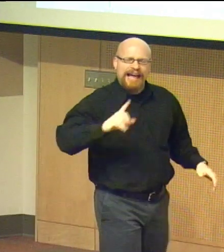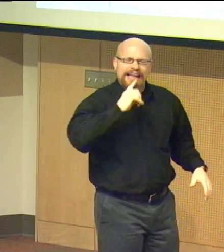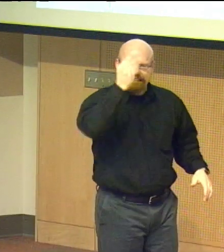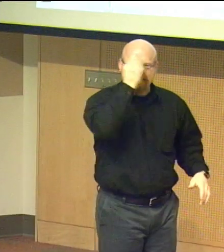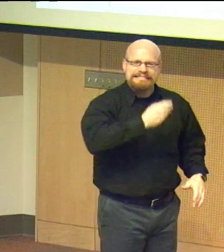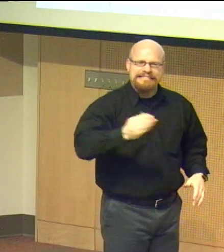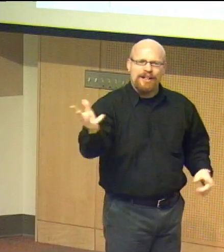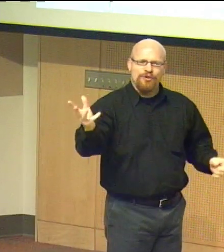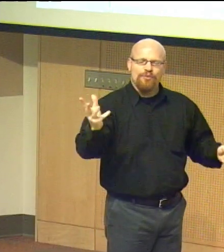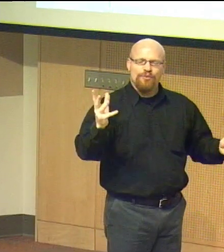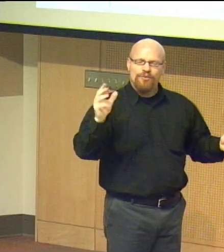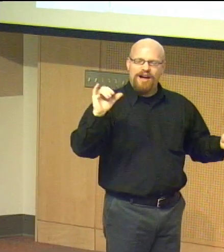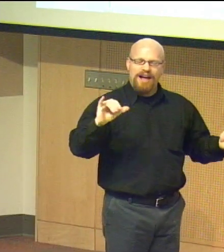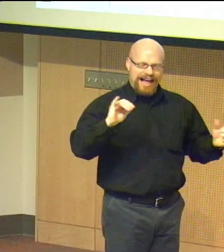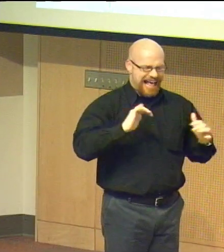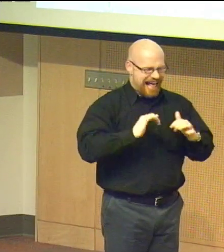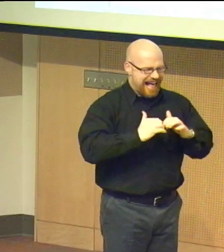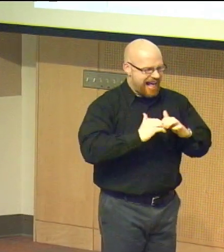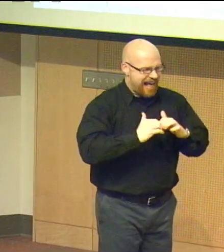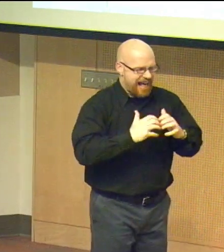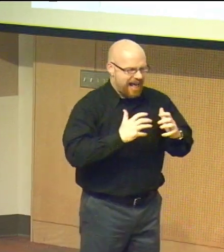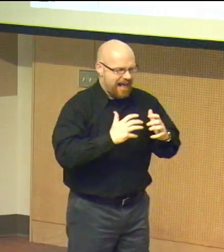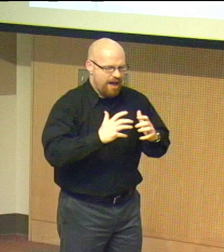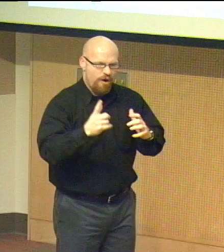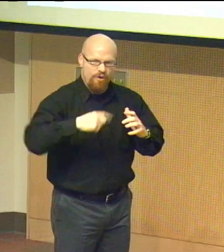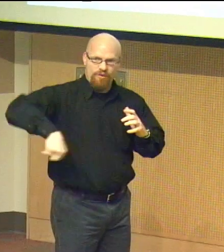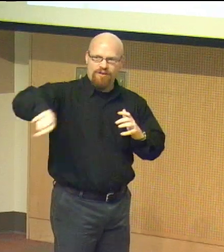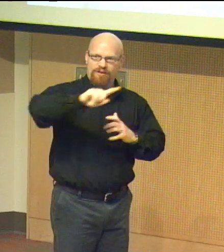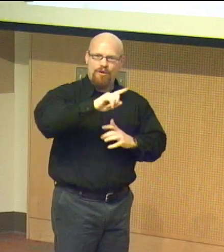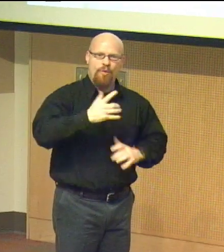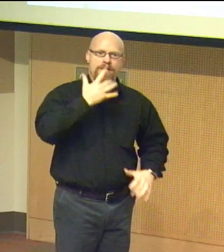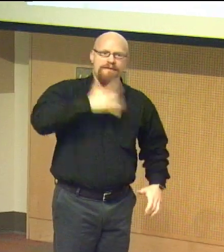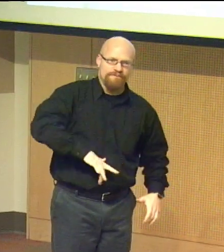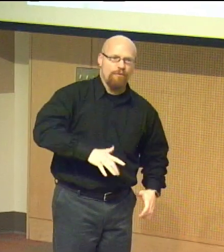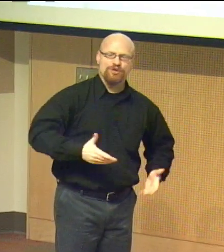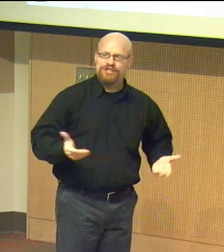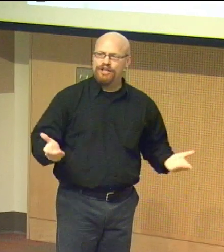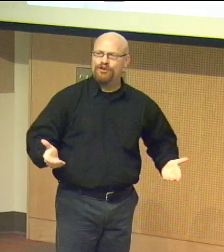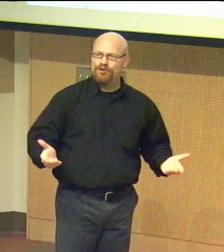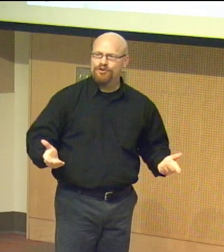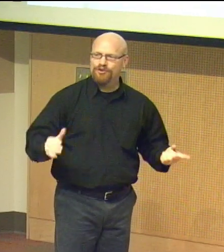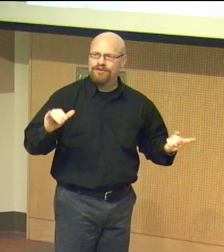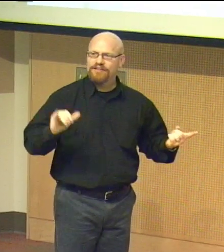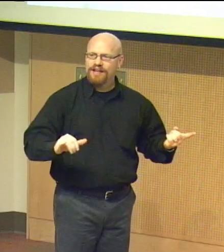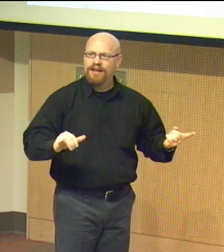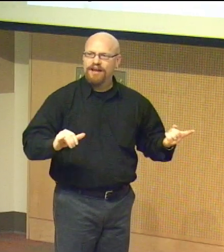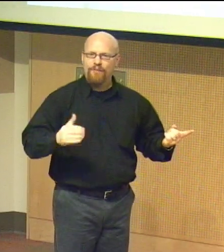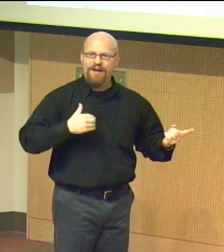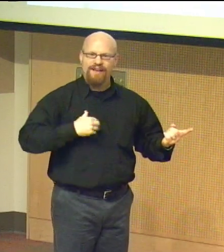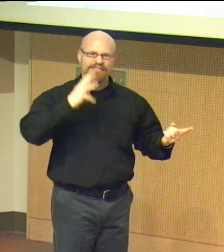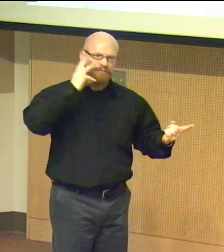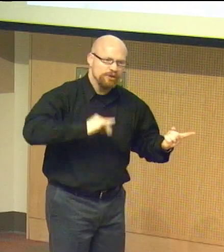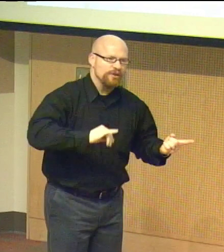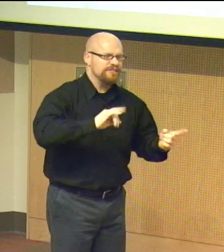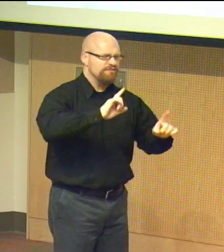I can't tell you, people who are here this evening, how fortunate we are to be here in Rochester, to